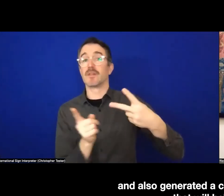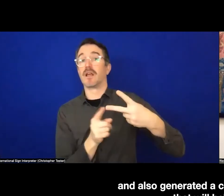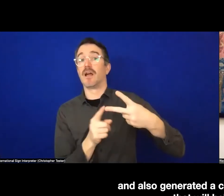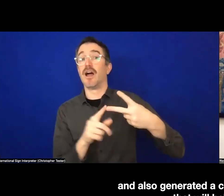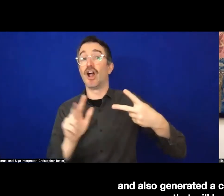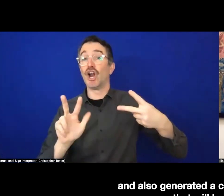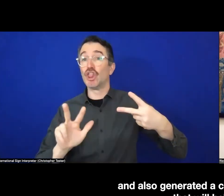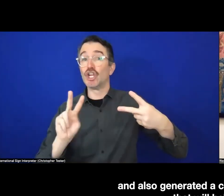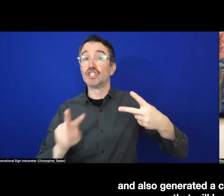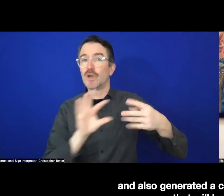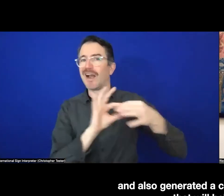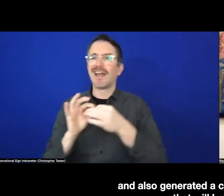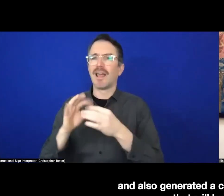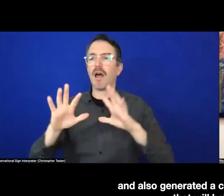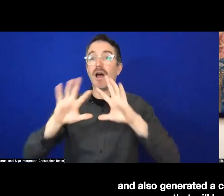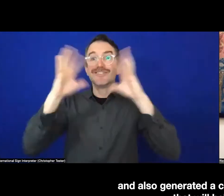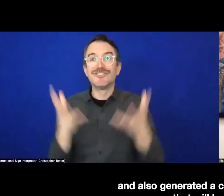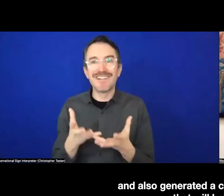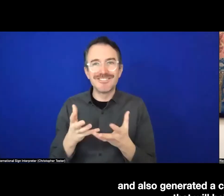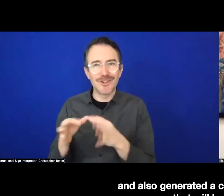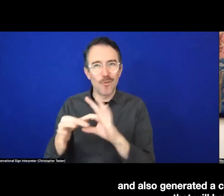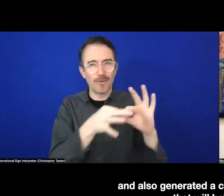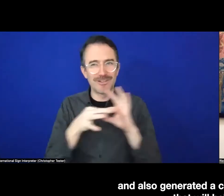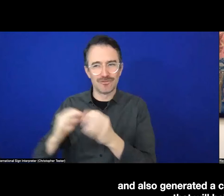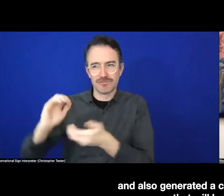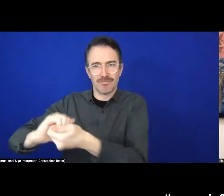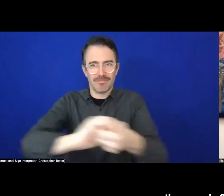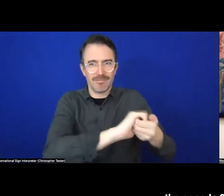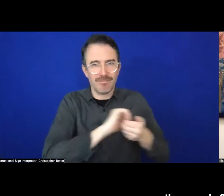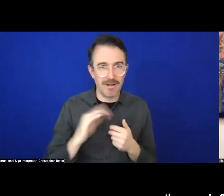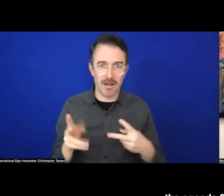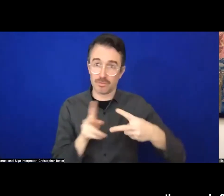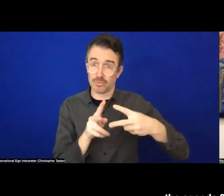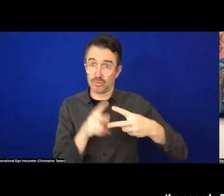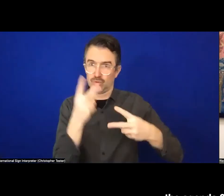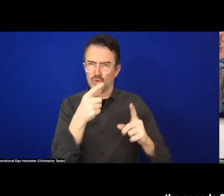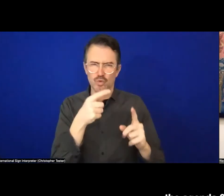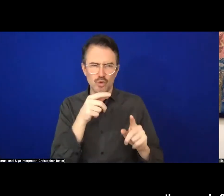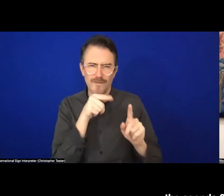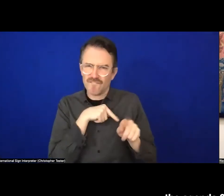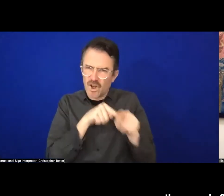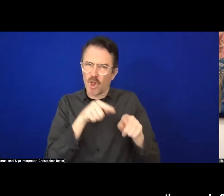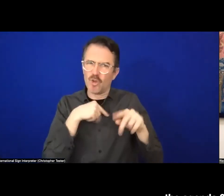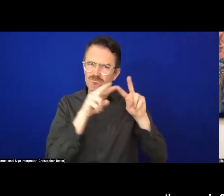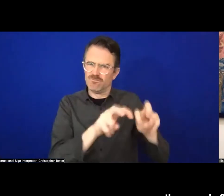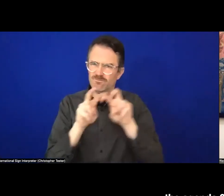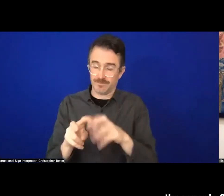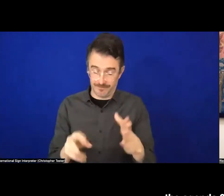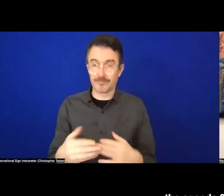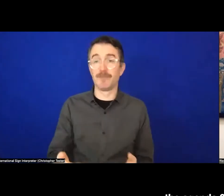also generated commitment to action that will help deliver the Agenda 2030